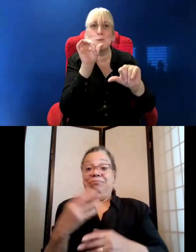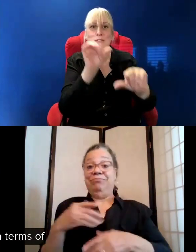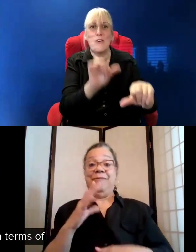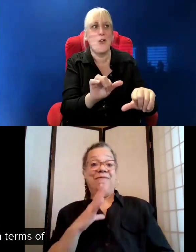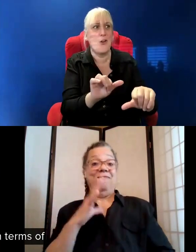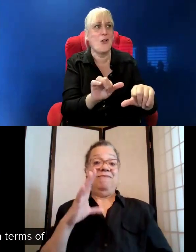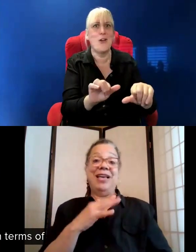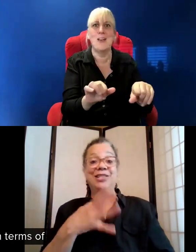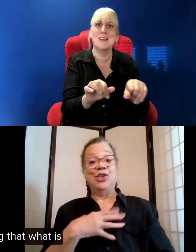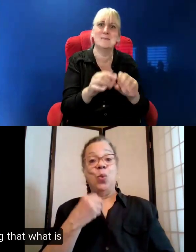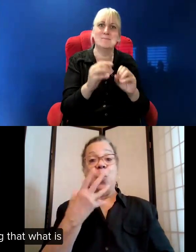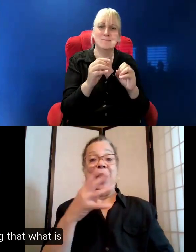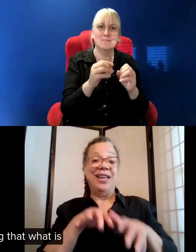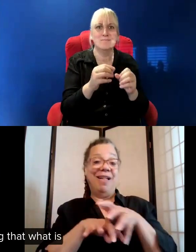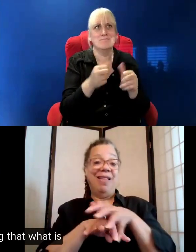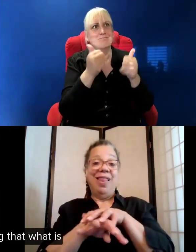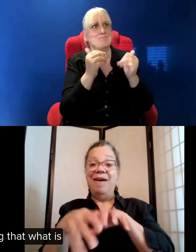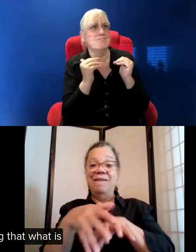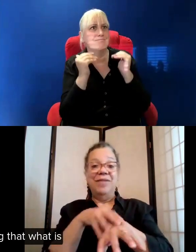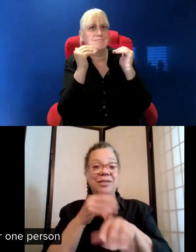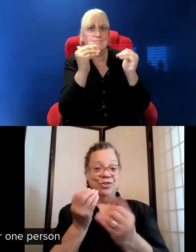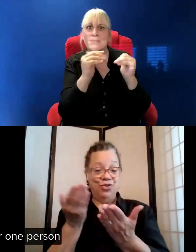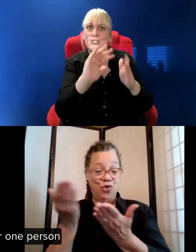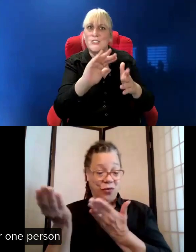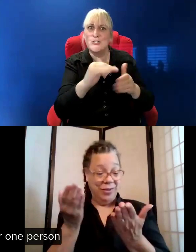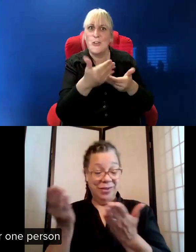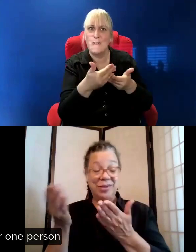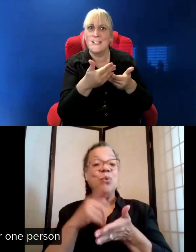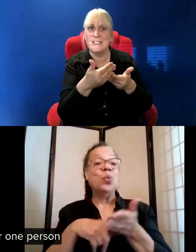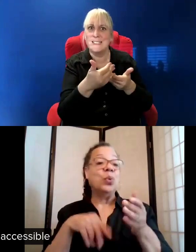you talked to there in terms of understanding that what